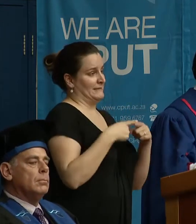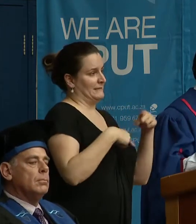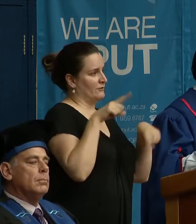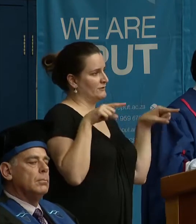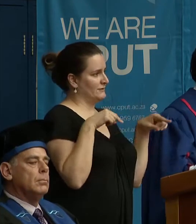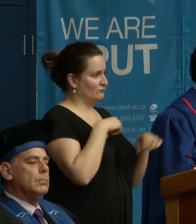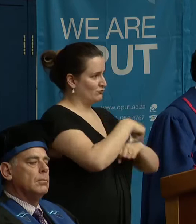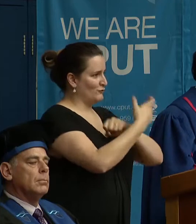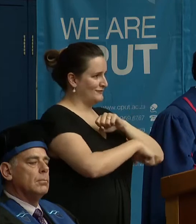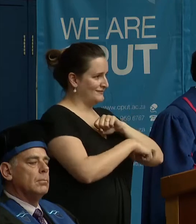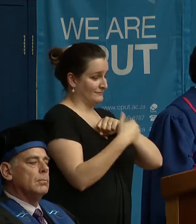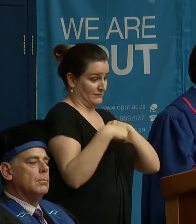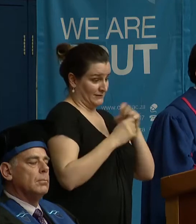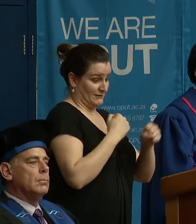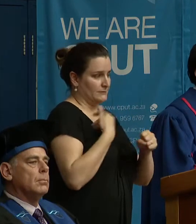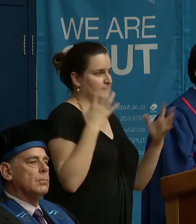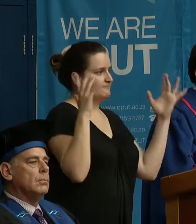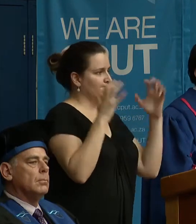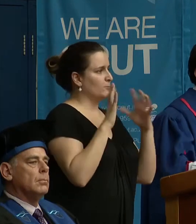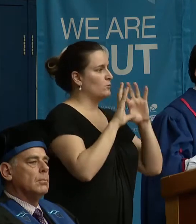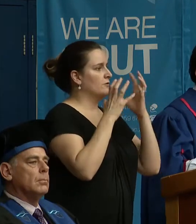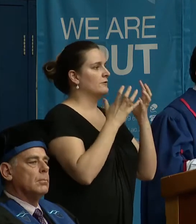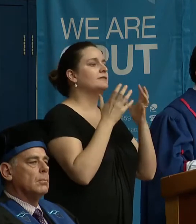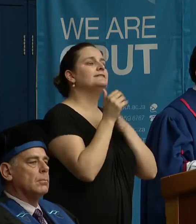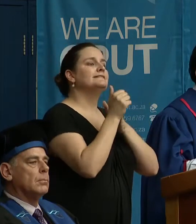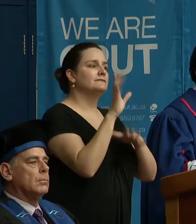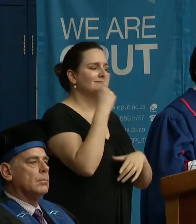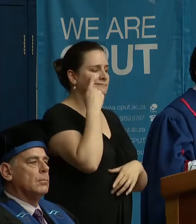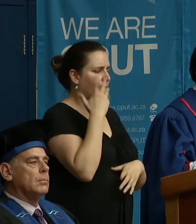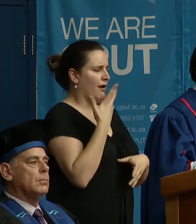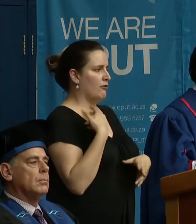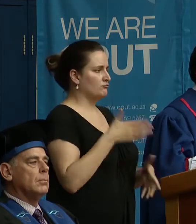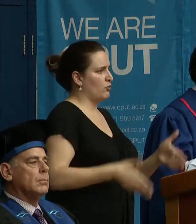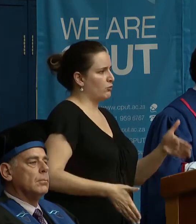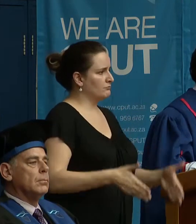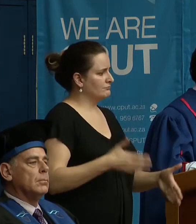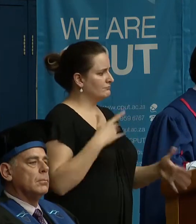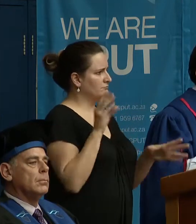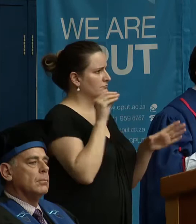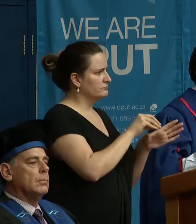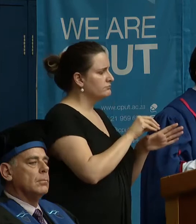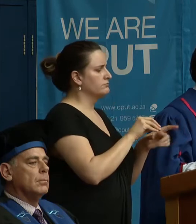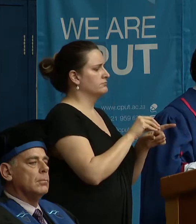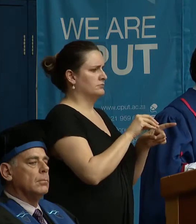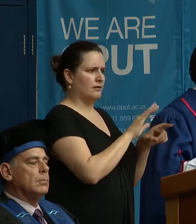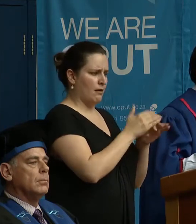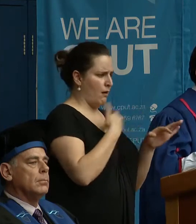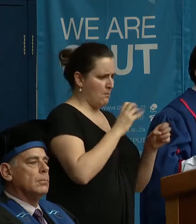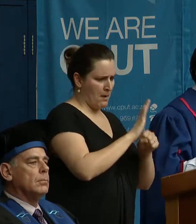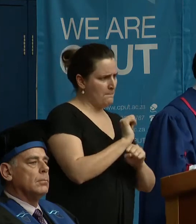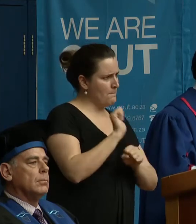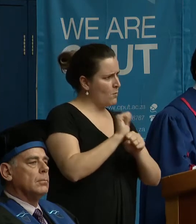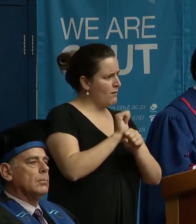where world leaders were starting to look at the things like the impact of robotics and all of those issues on the world economies, on the issues of the future of